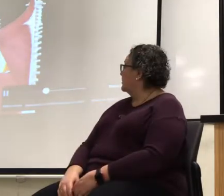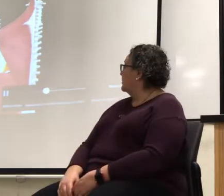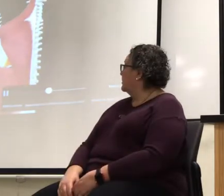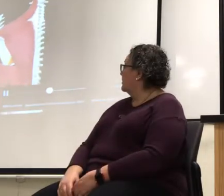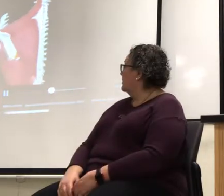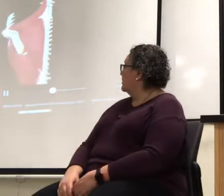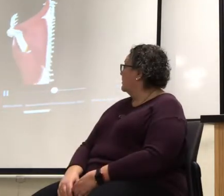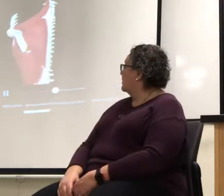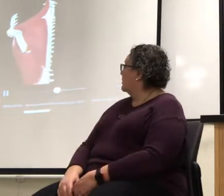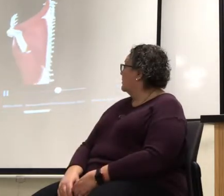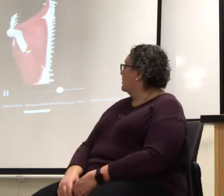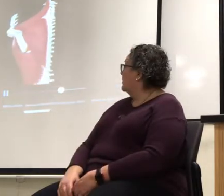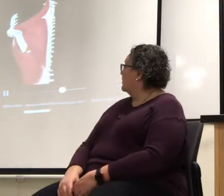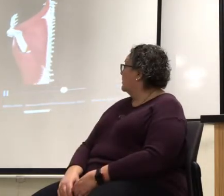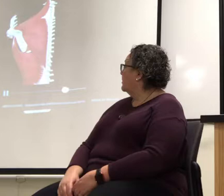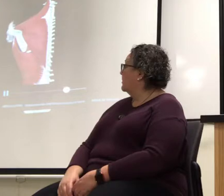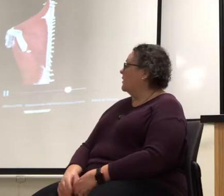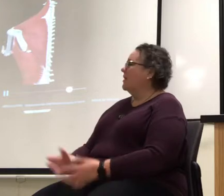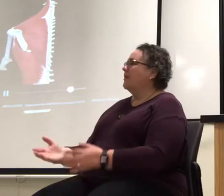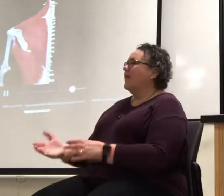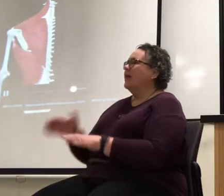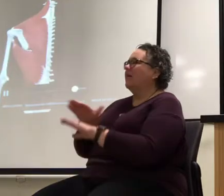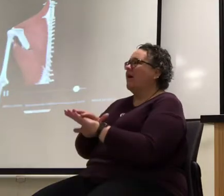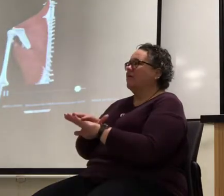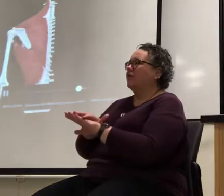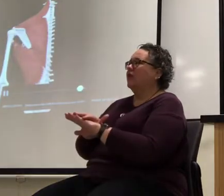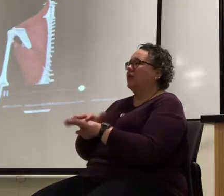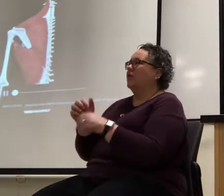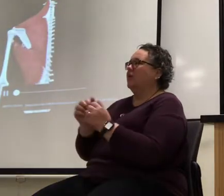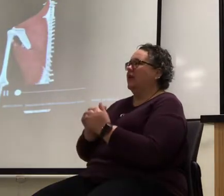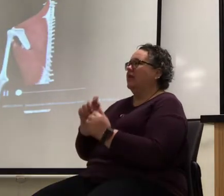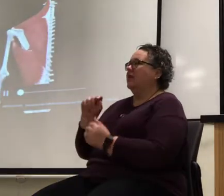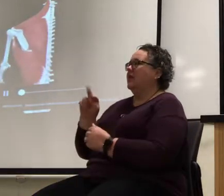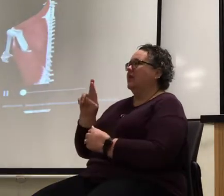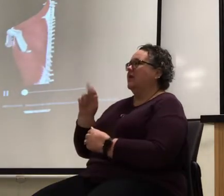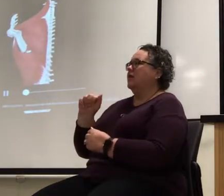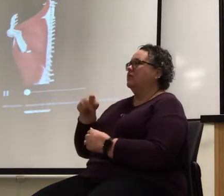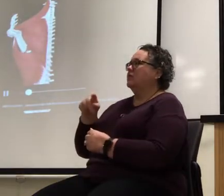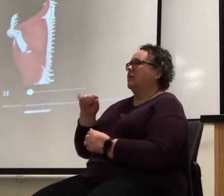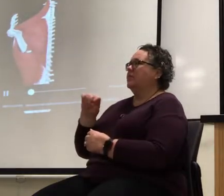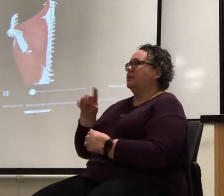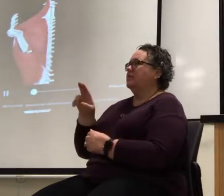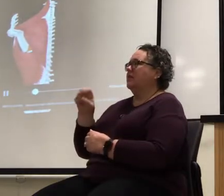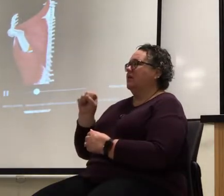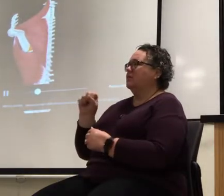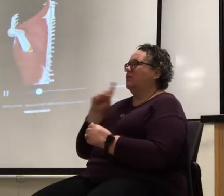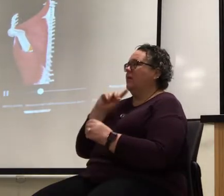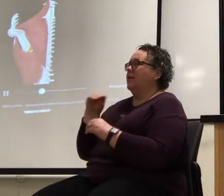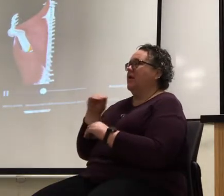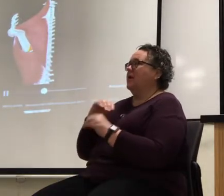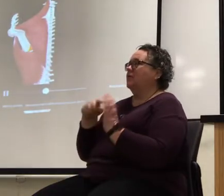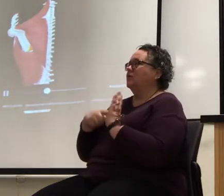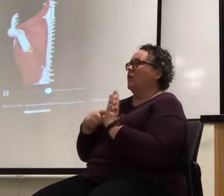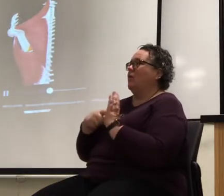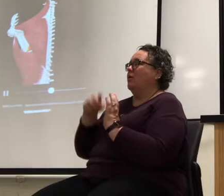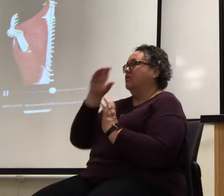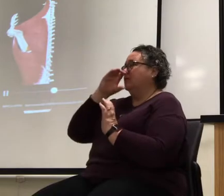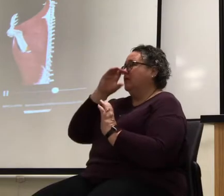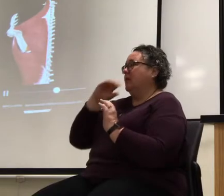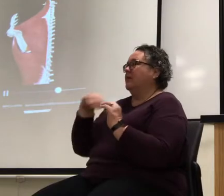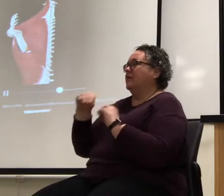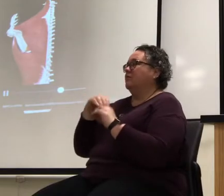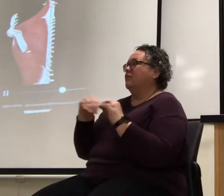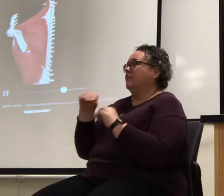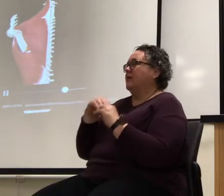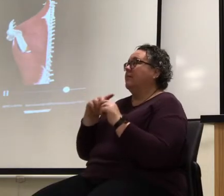Now they kind of cover the muscle with trapezius when they animate the action. But if you look